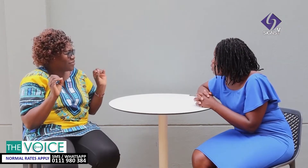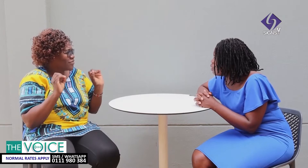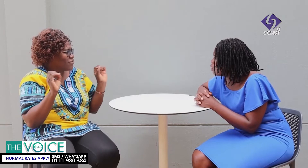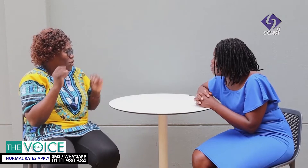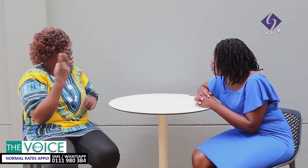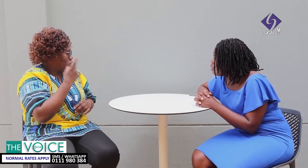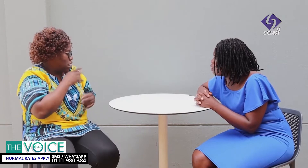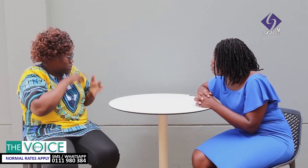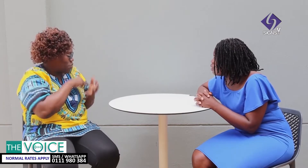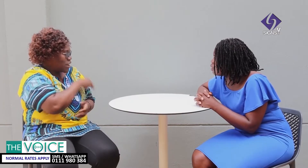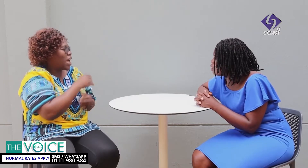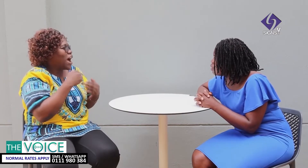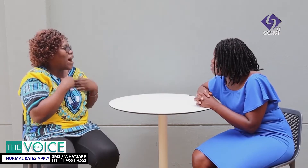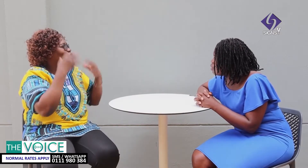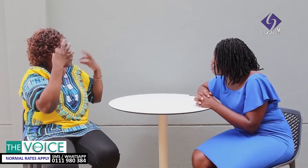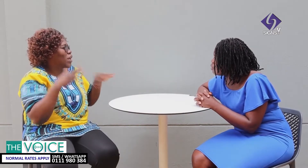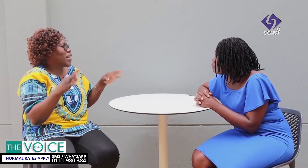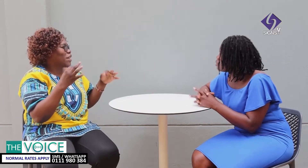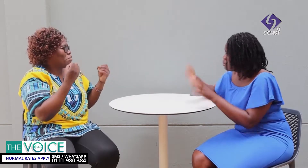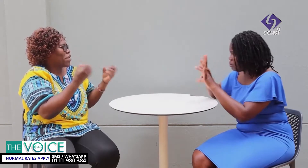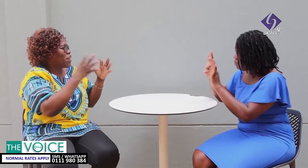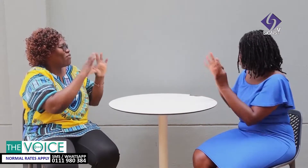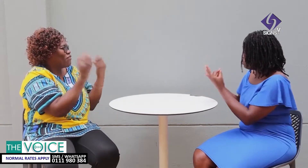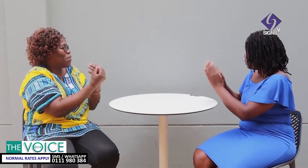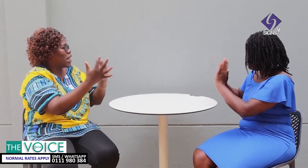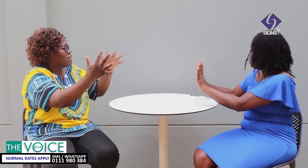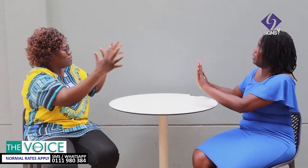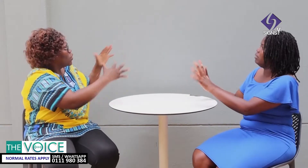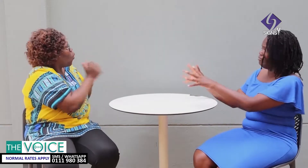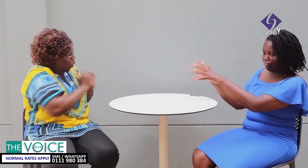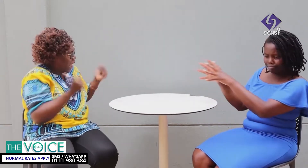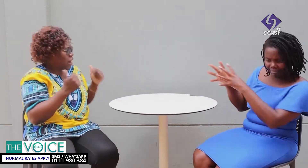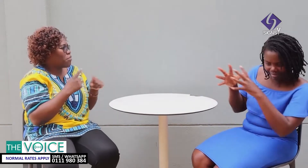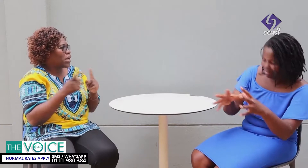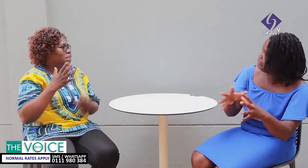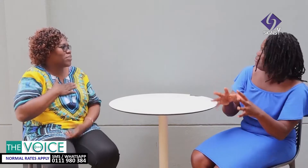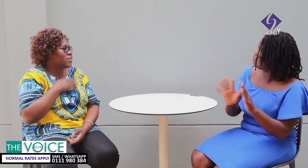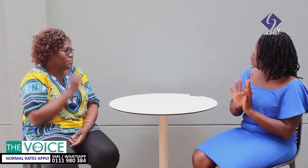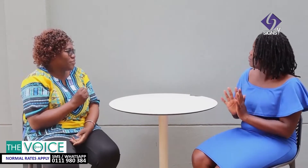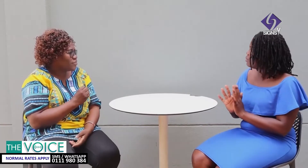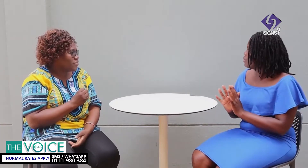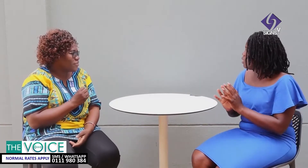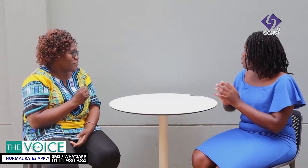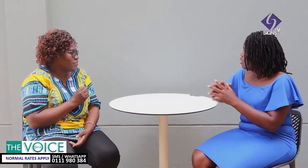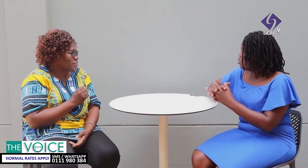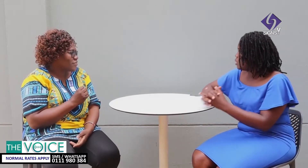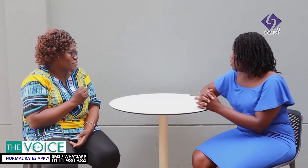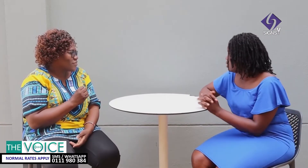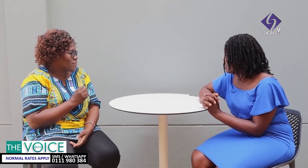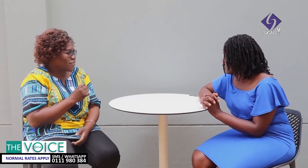of me deciding to marry a deaf man would always come up. And I was planning to have a wedding, and nobody wanted,